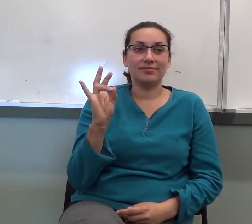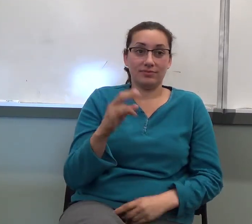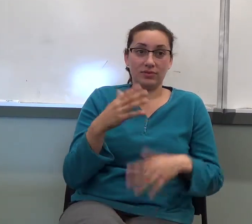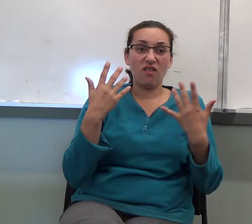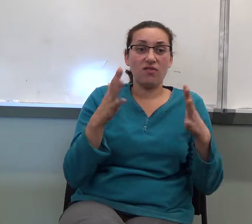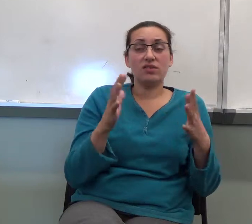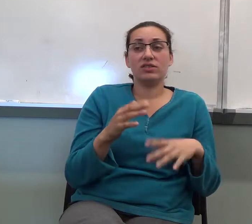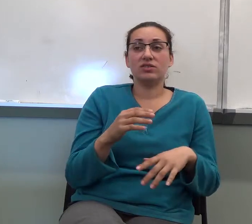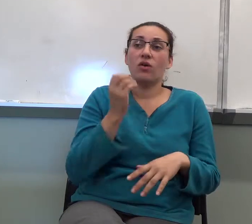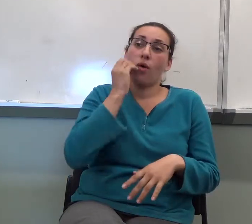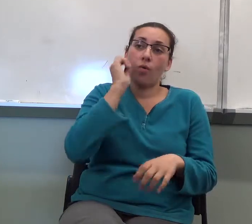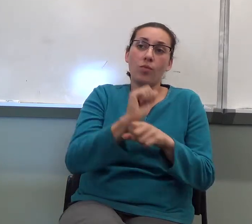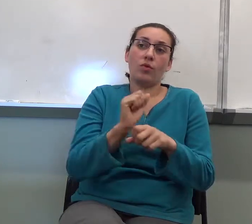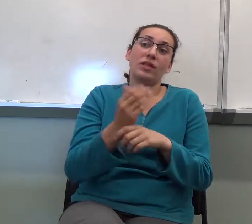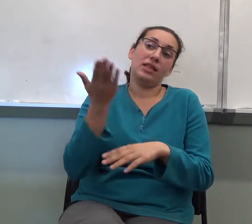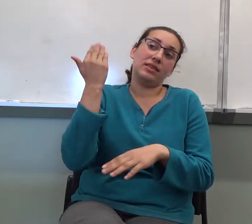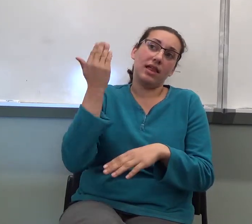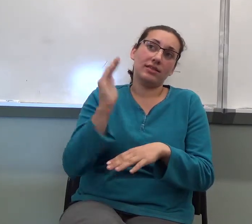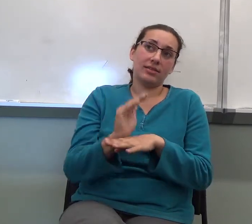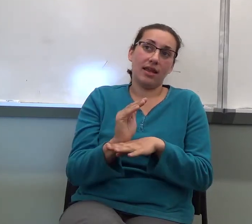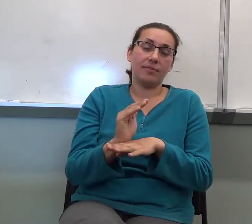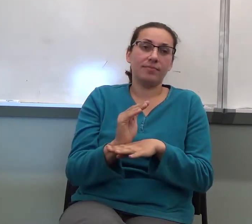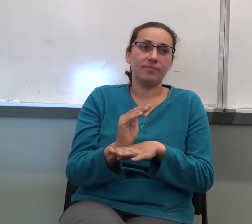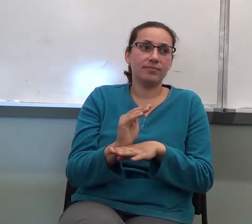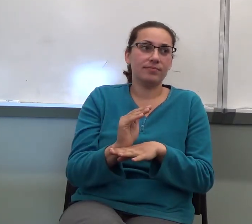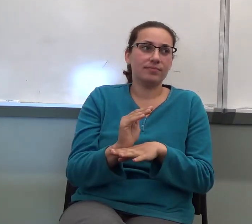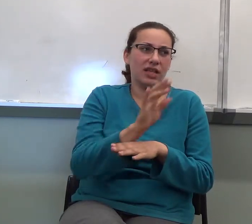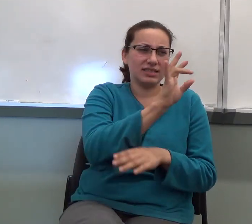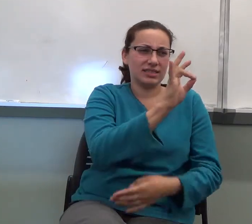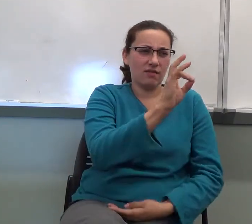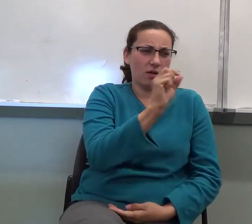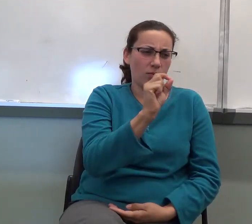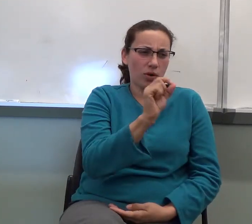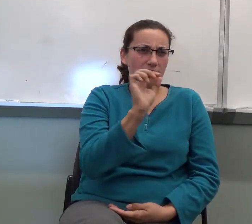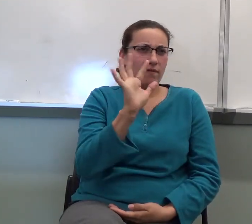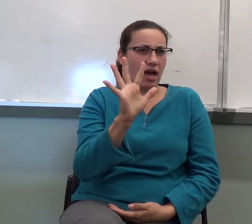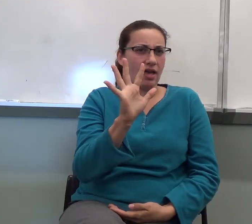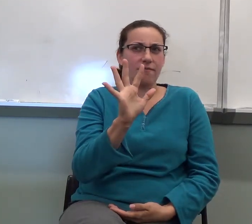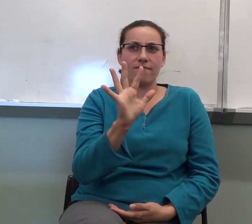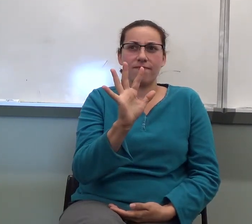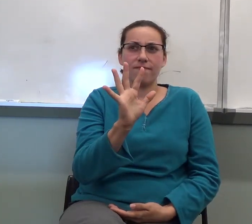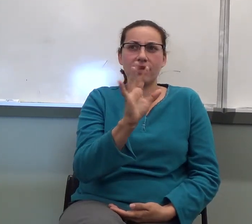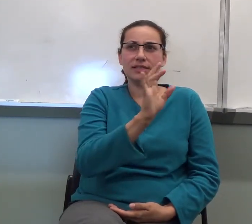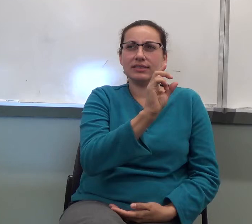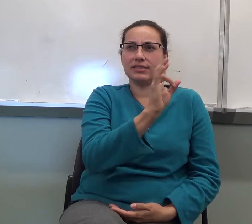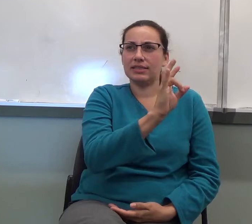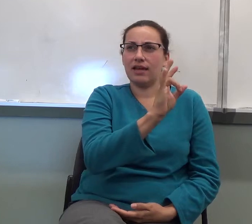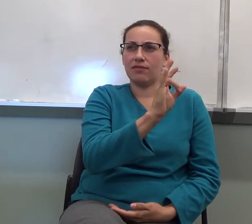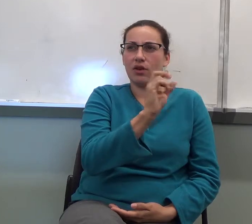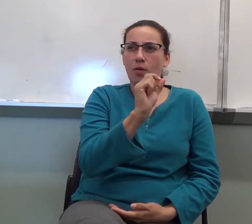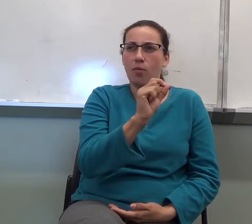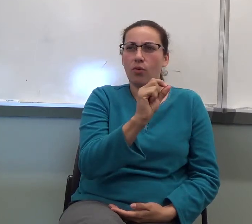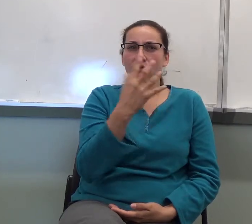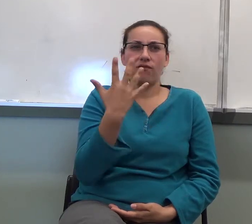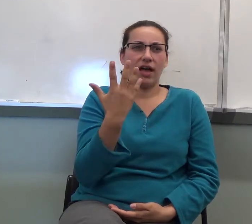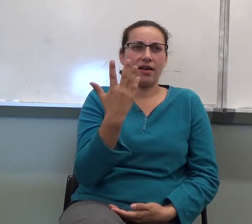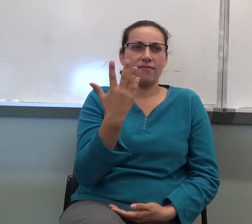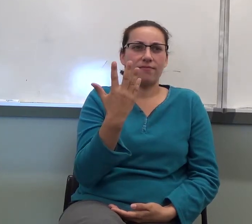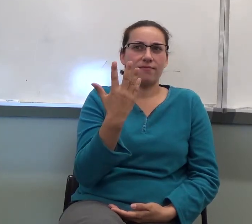night, which is in 7.5, I think. Yeah, 7.5. And then what I'd like to do is go back and